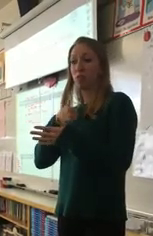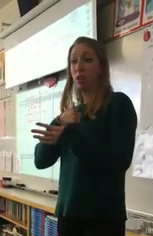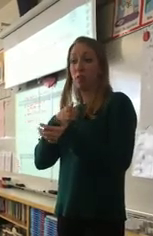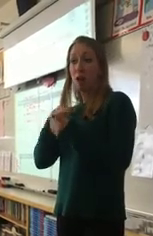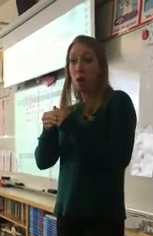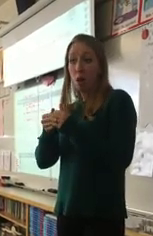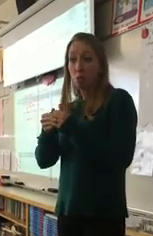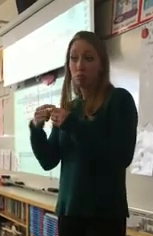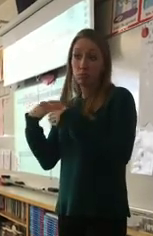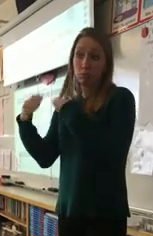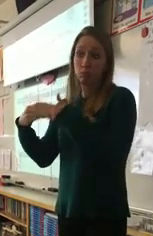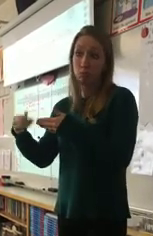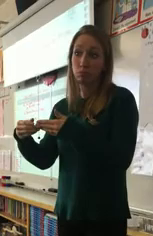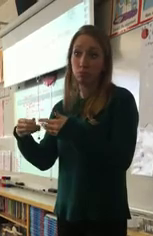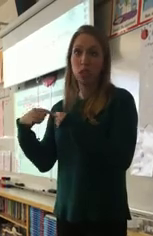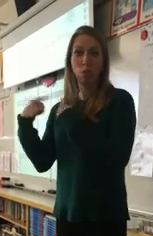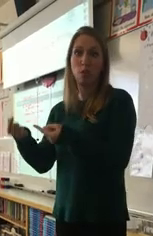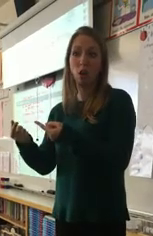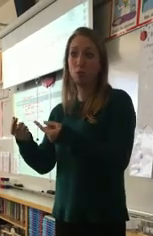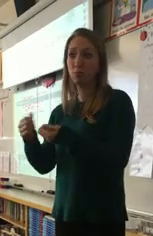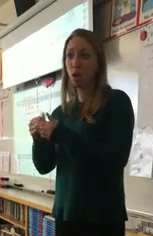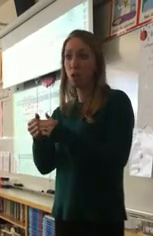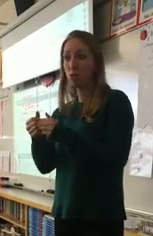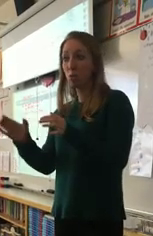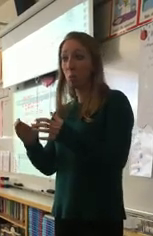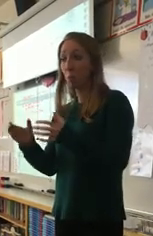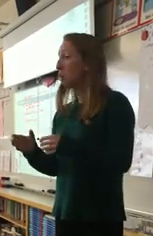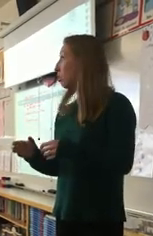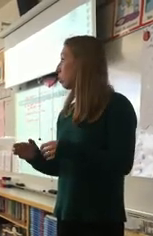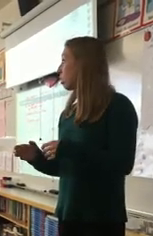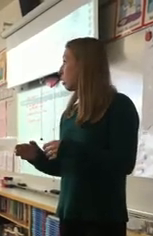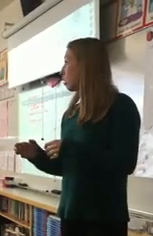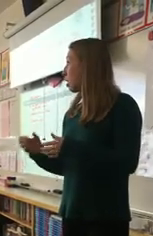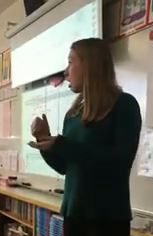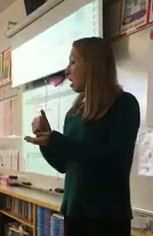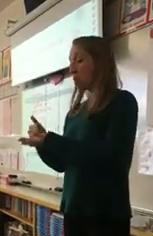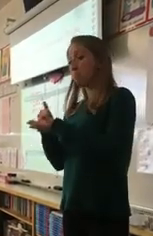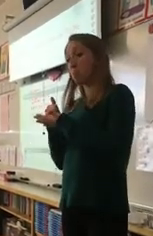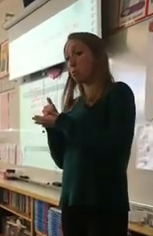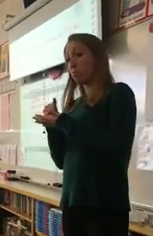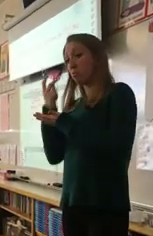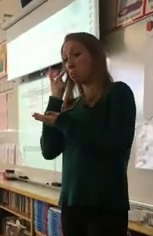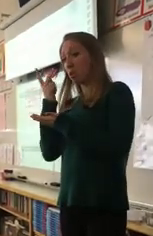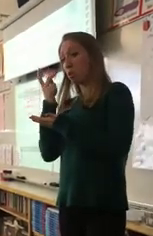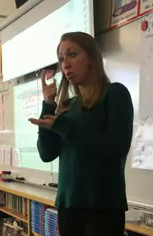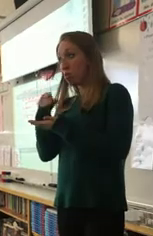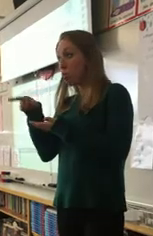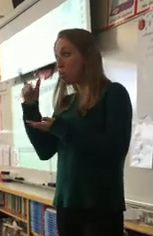is a really important thing for me to see who understands what we've been doing so far and who maybe still